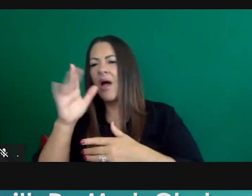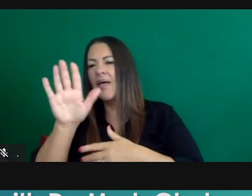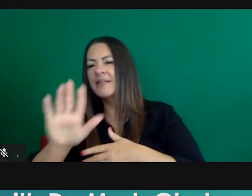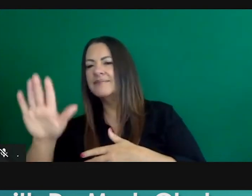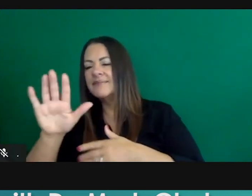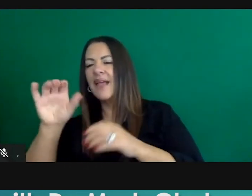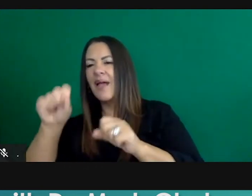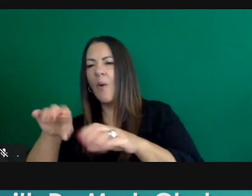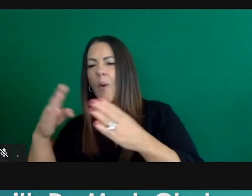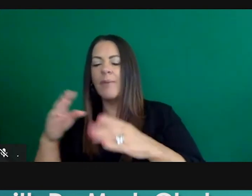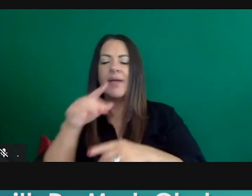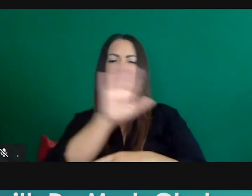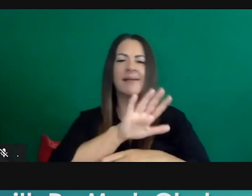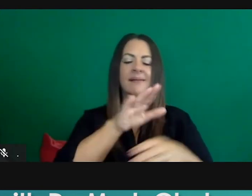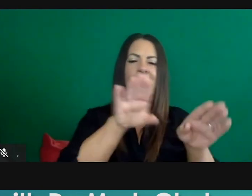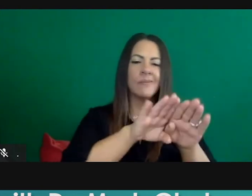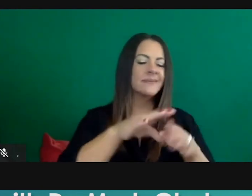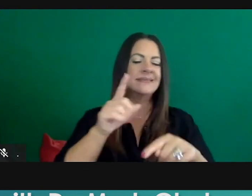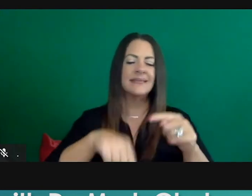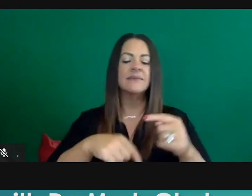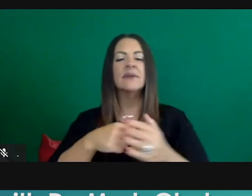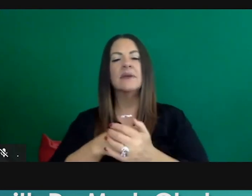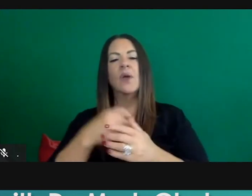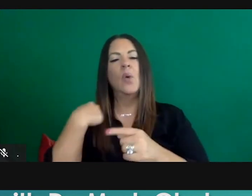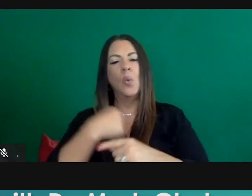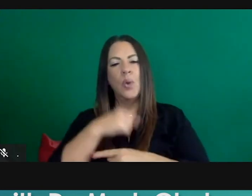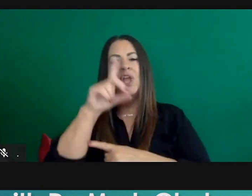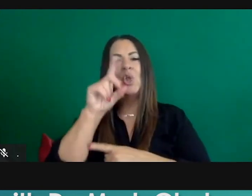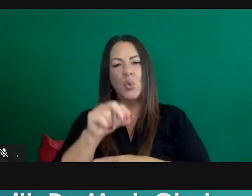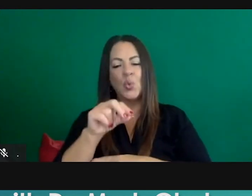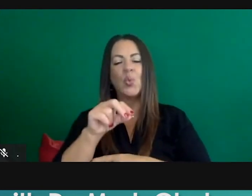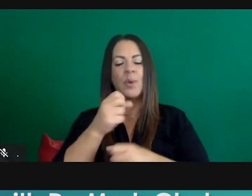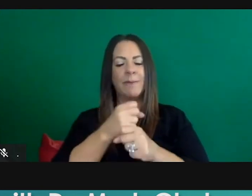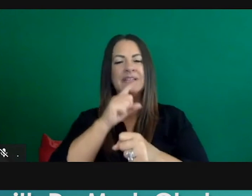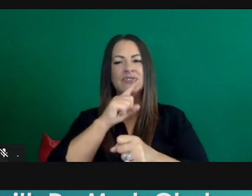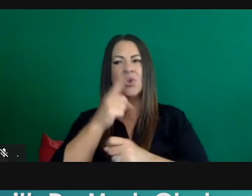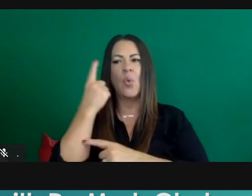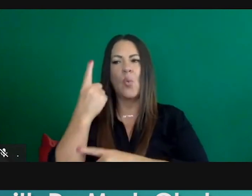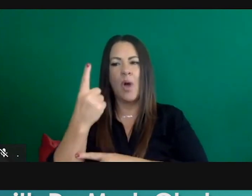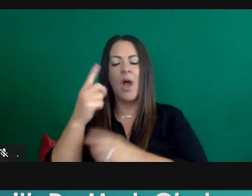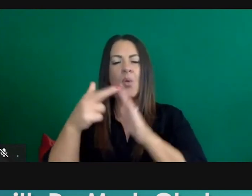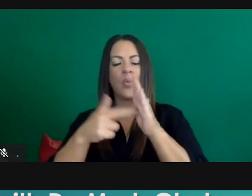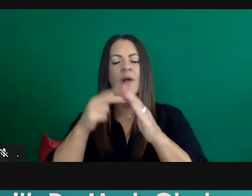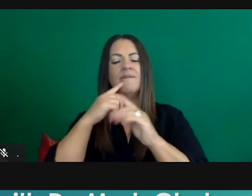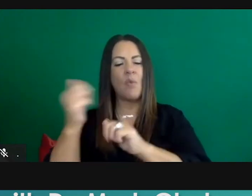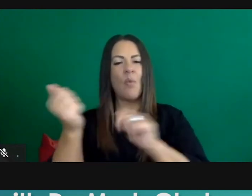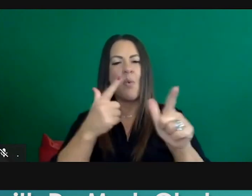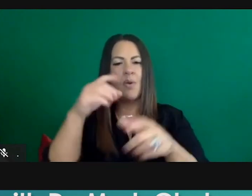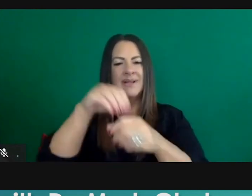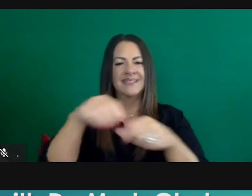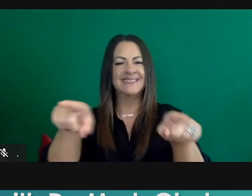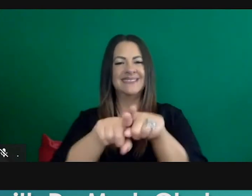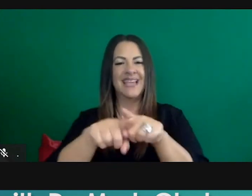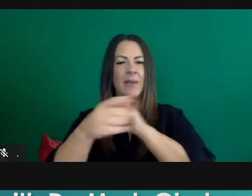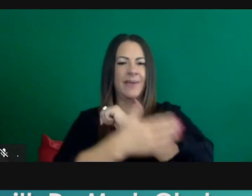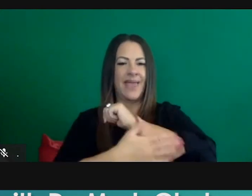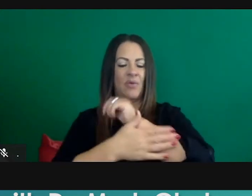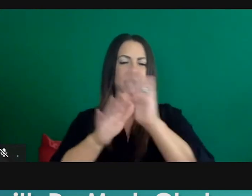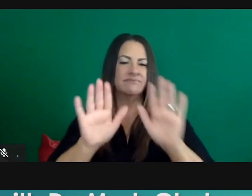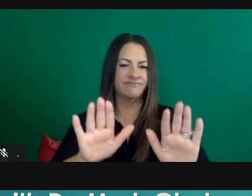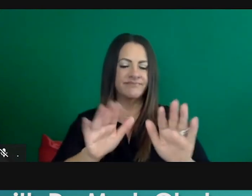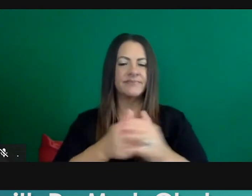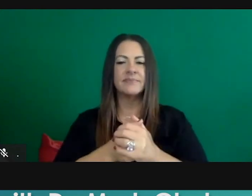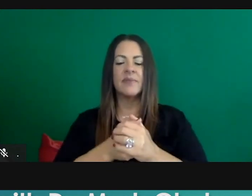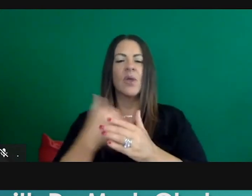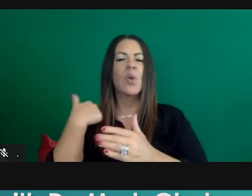the elected side, to make sure that we do make the right decisions for that county, broadly speaking. And